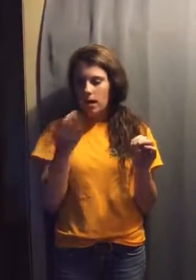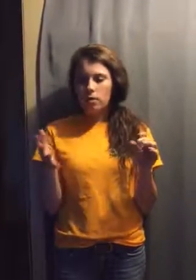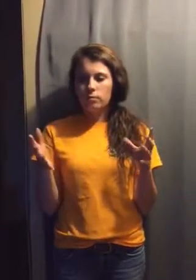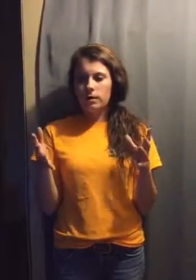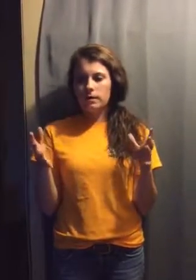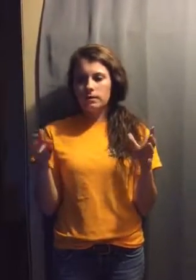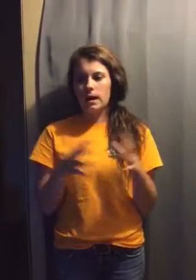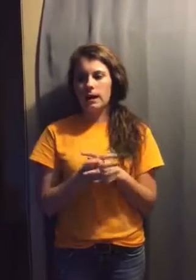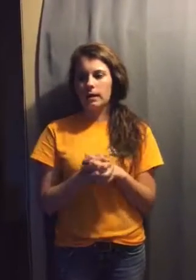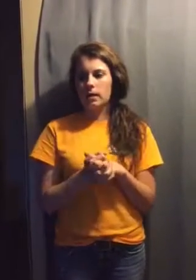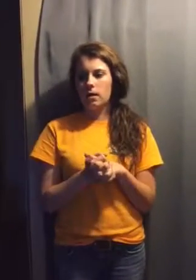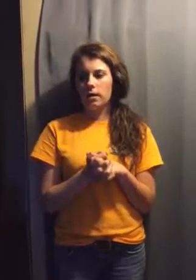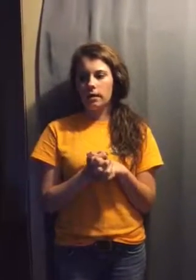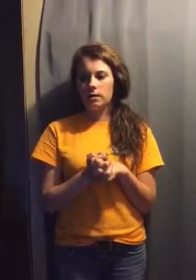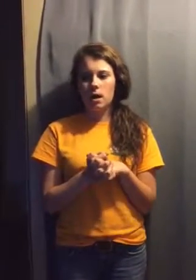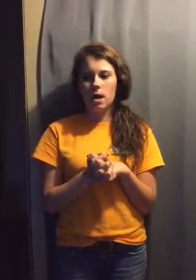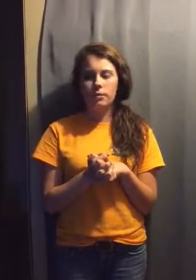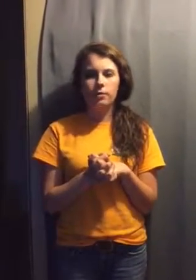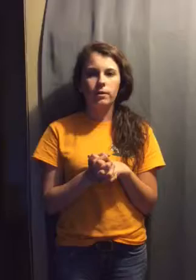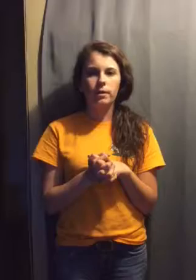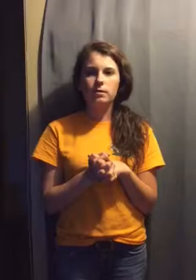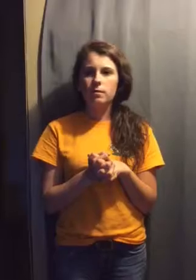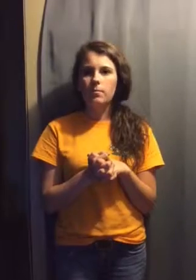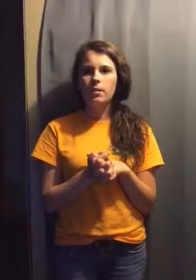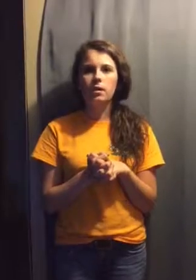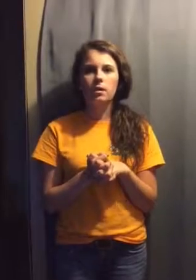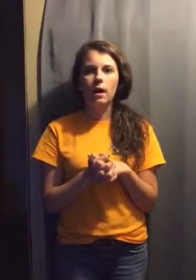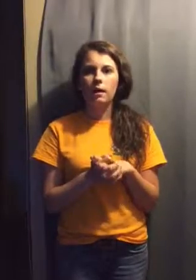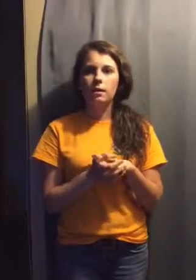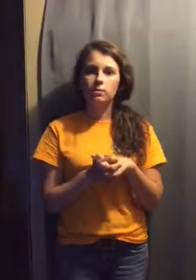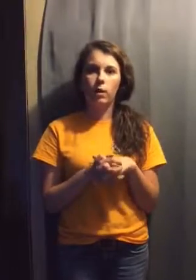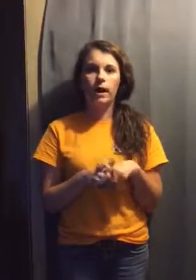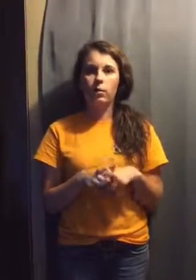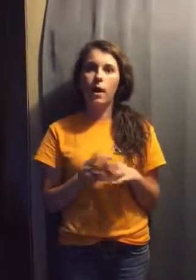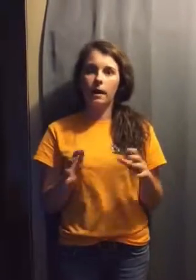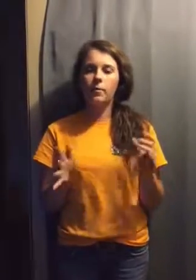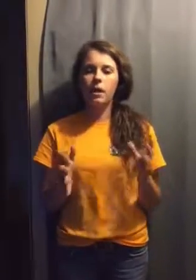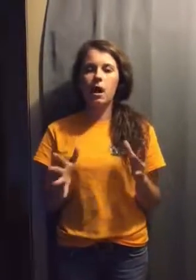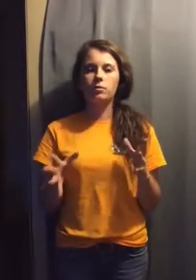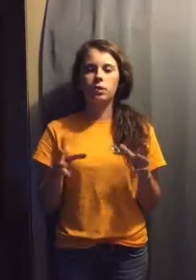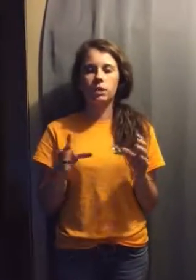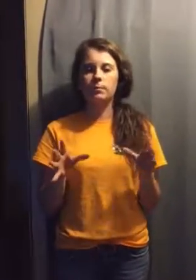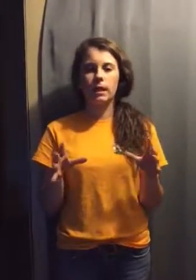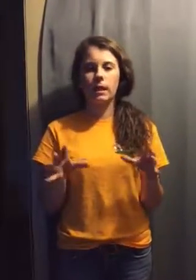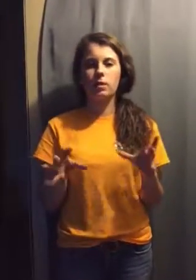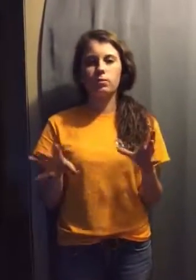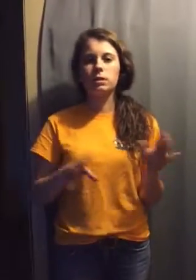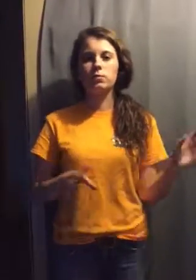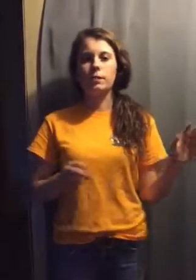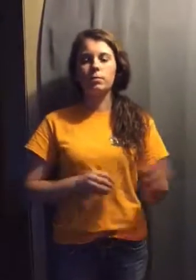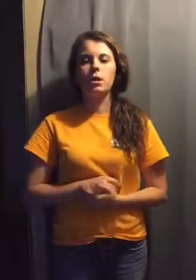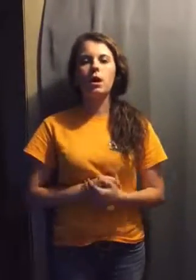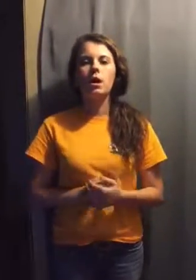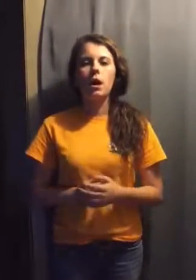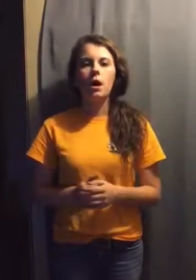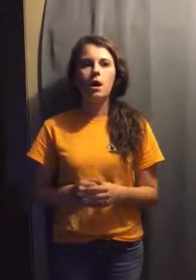Now it's like I think it's 100 and something. I think it's right way up there. I was looking, but I can't really remember.